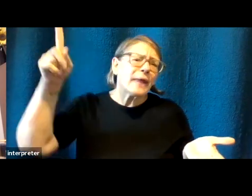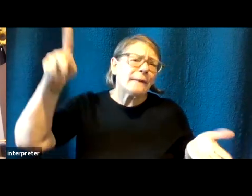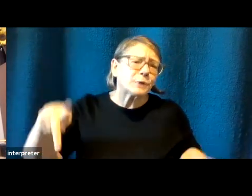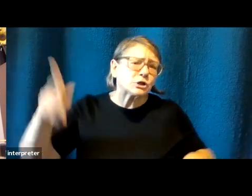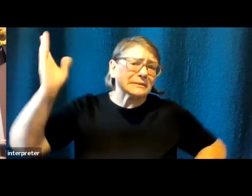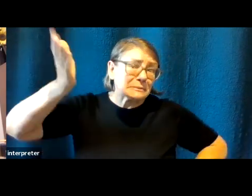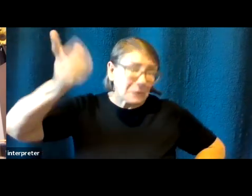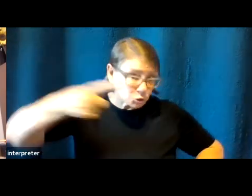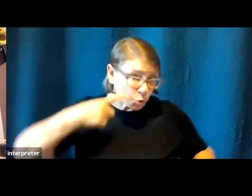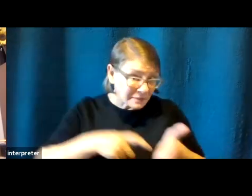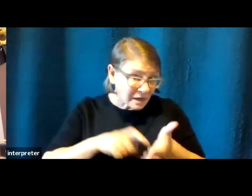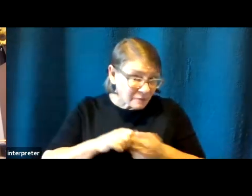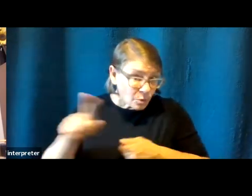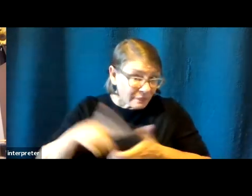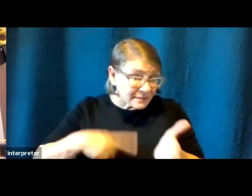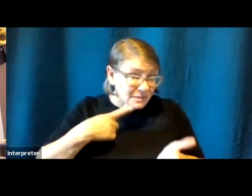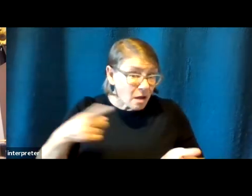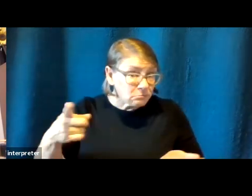you identify with that?